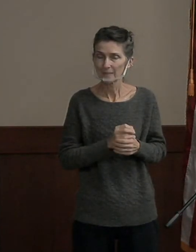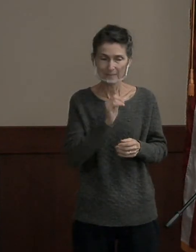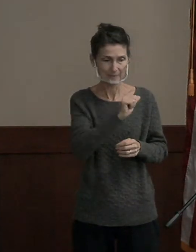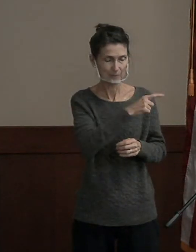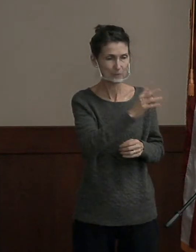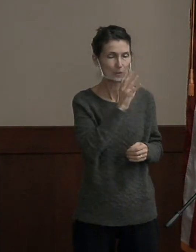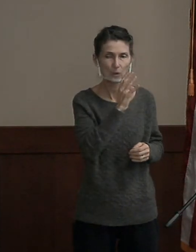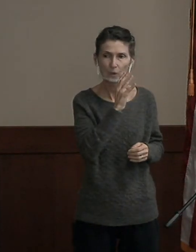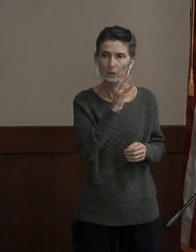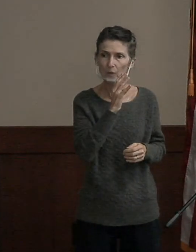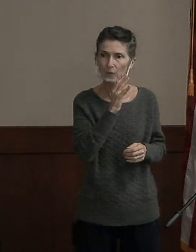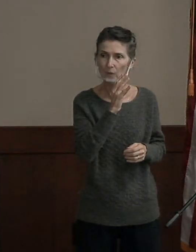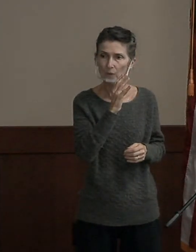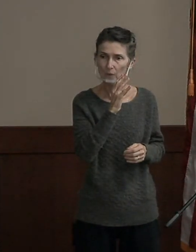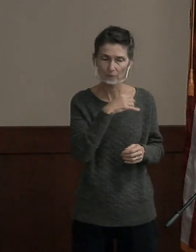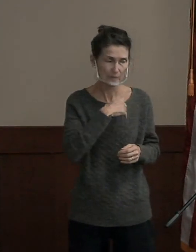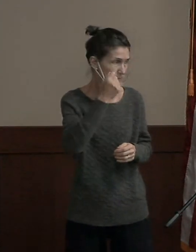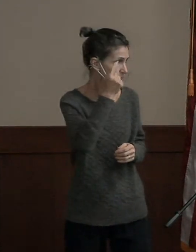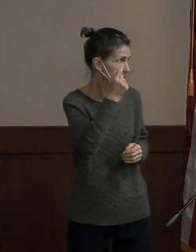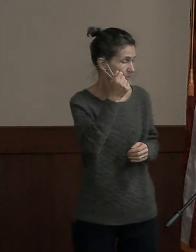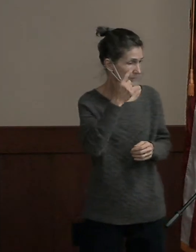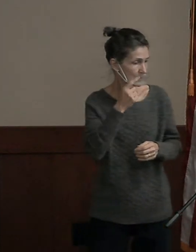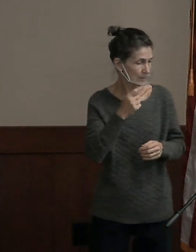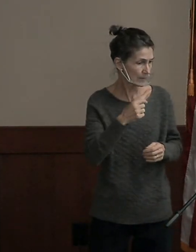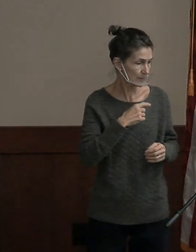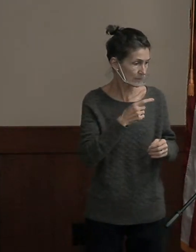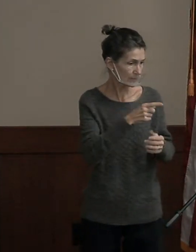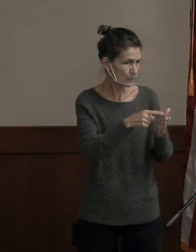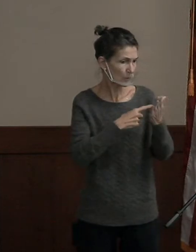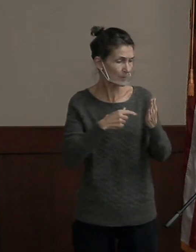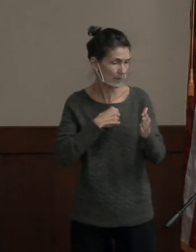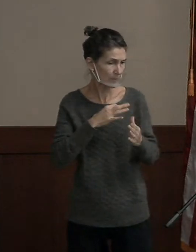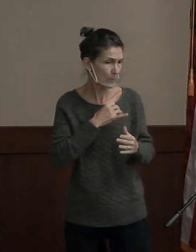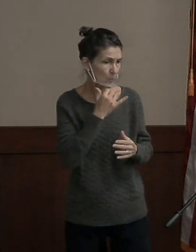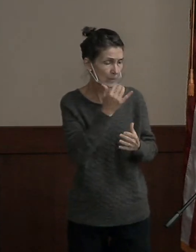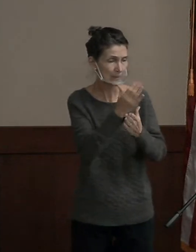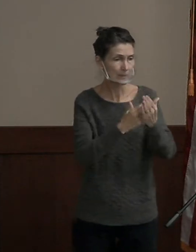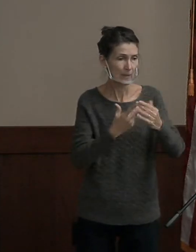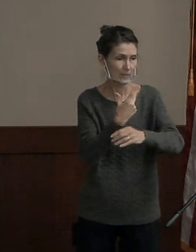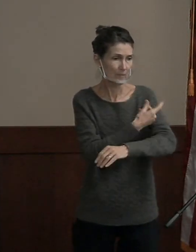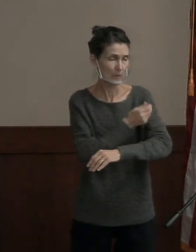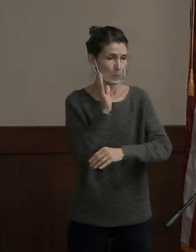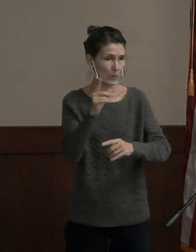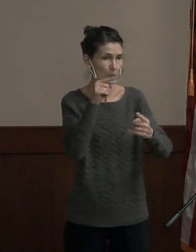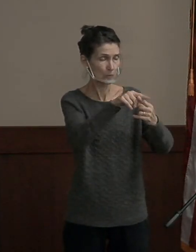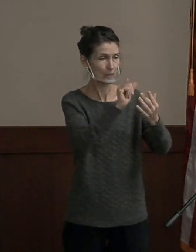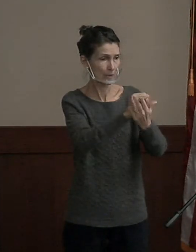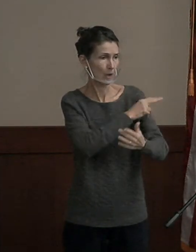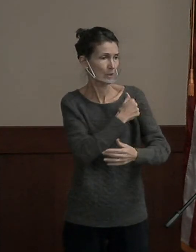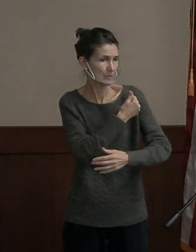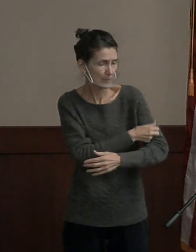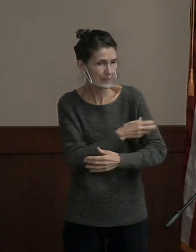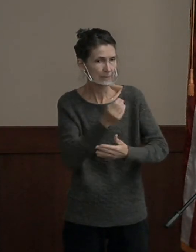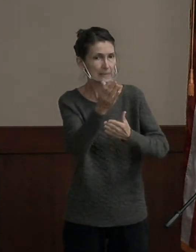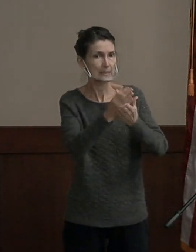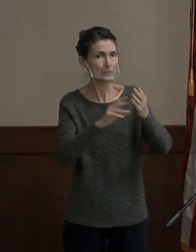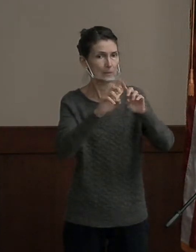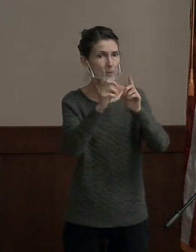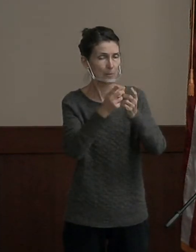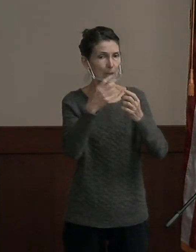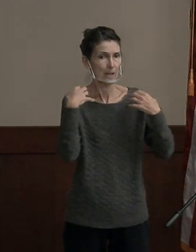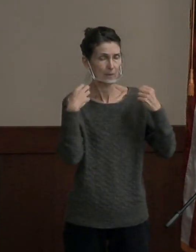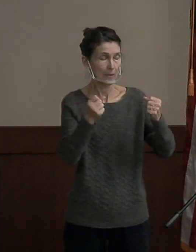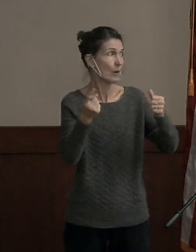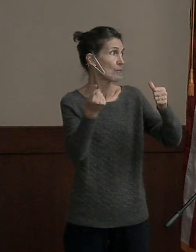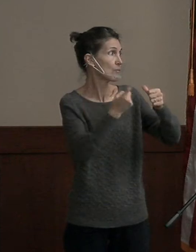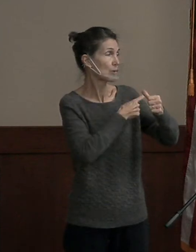Can you talk a little bit, as I understand it, and correct me if I'm wrong, as I understand it, some of the vaccines will come to the hospital and some will come to the Department of Health. The